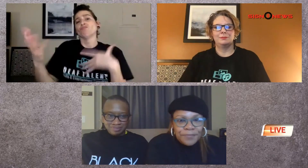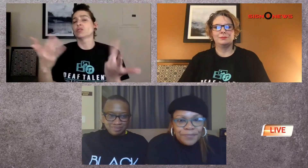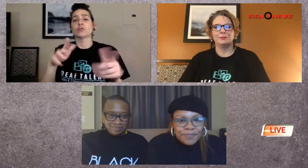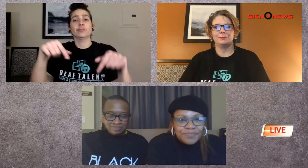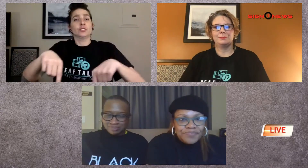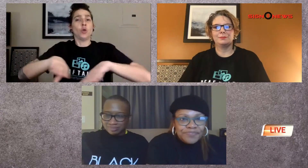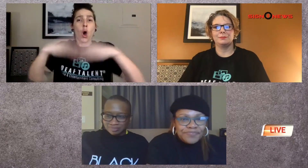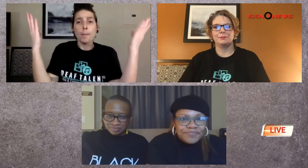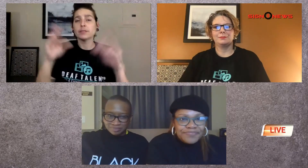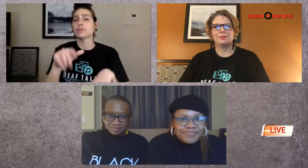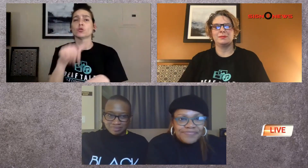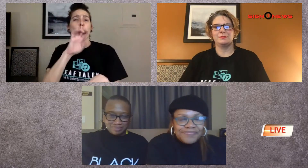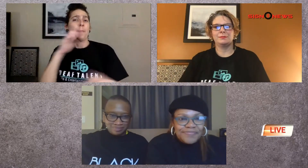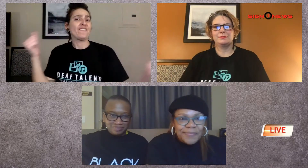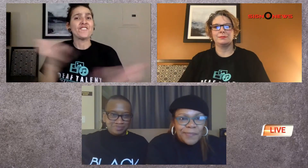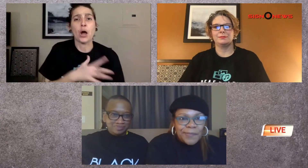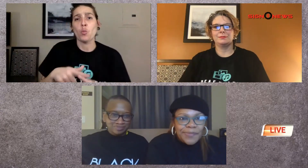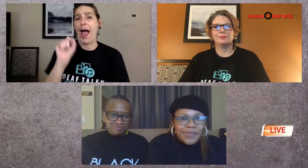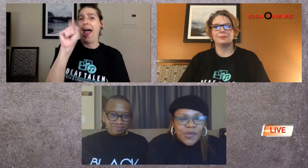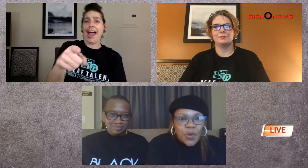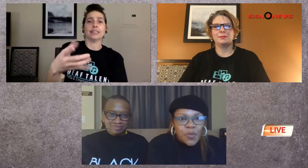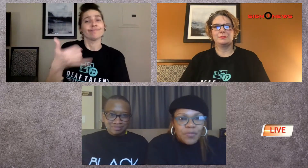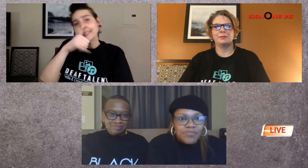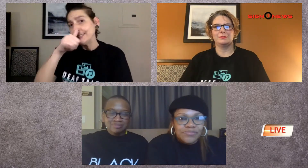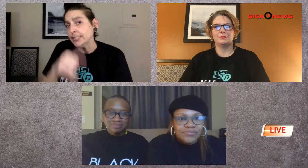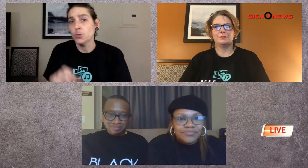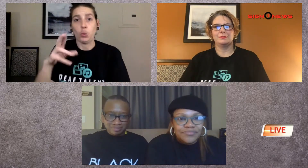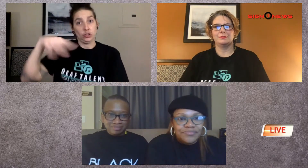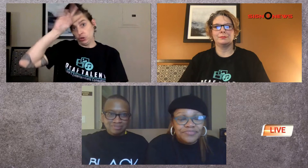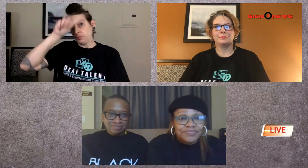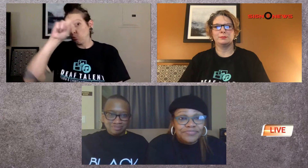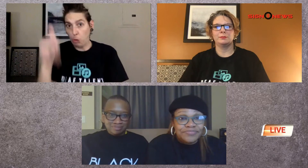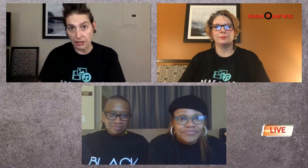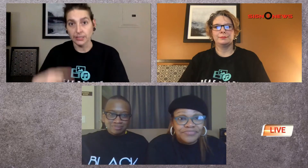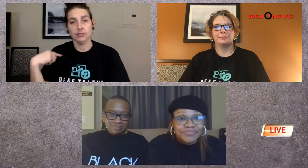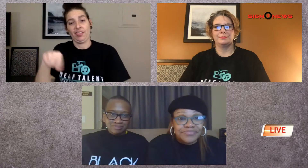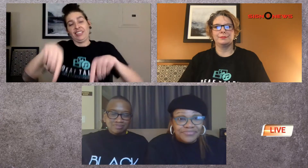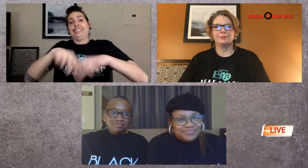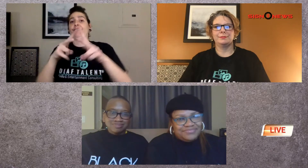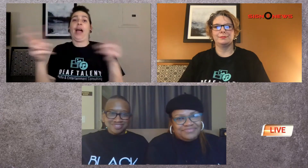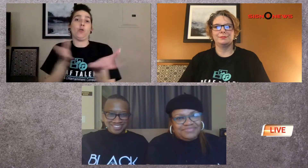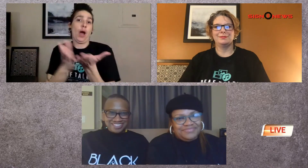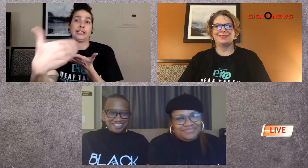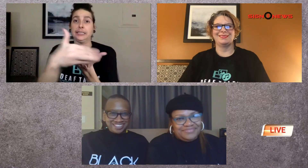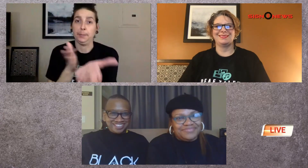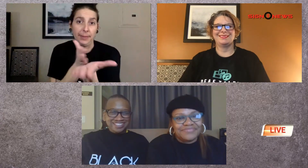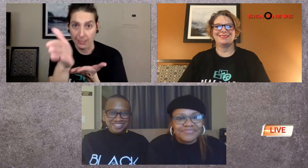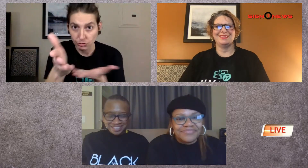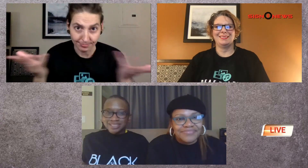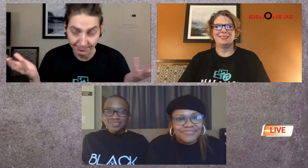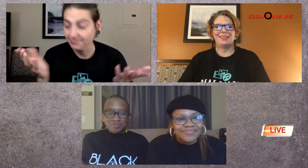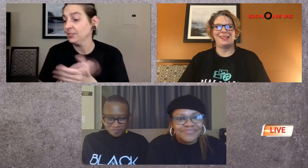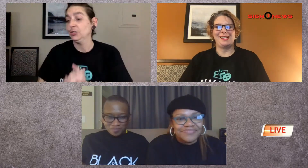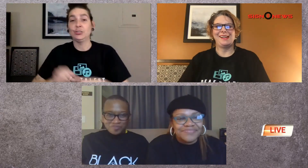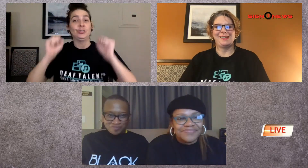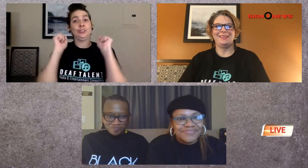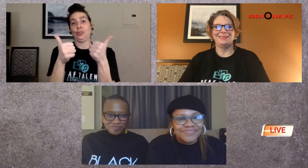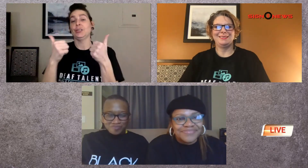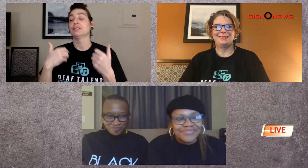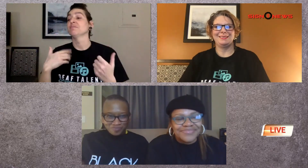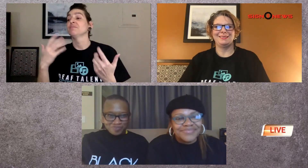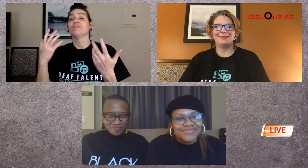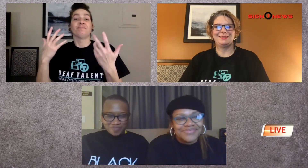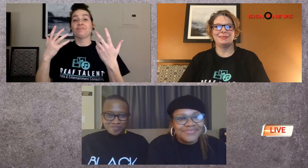You know, this is a very informal conversation. It's open. Don't be afraid to ask silly questions or a stupid question. This is